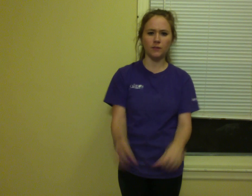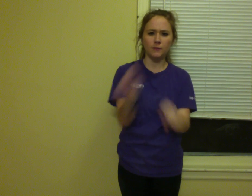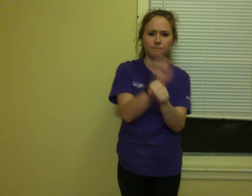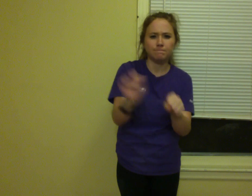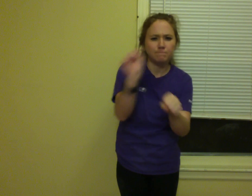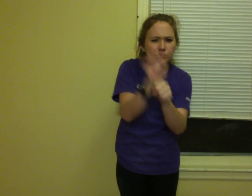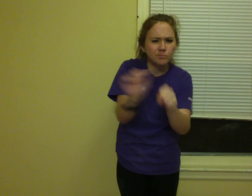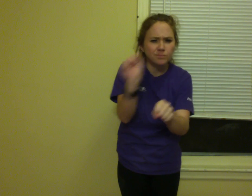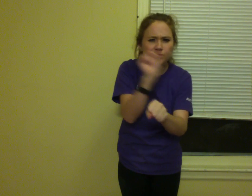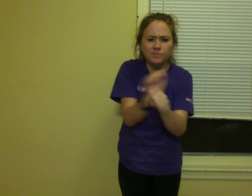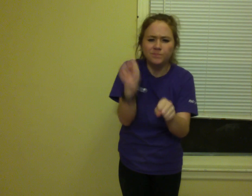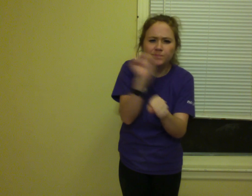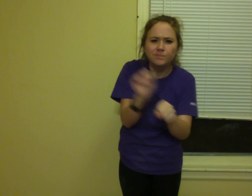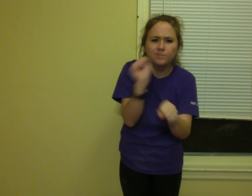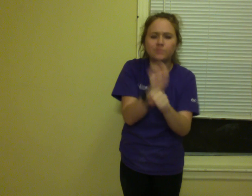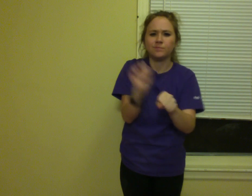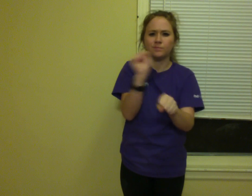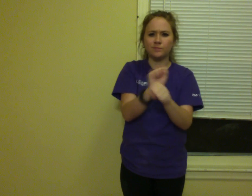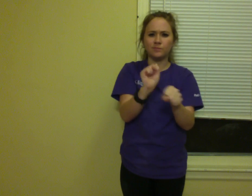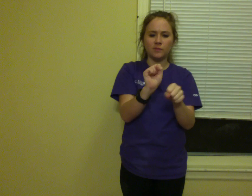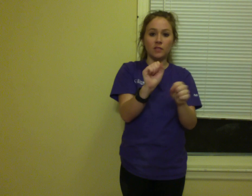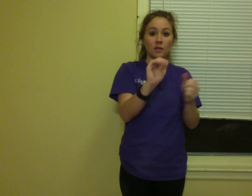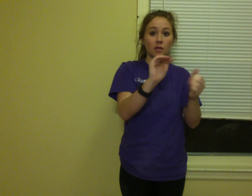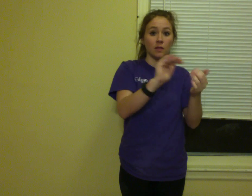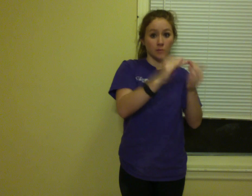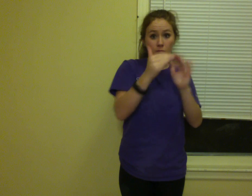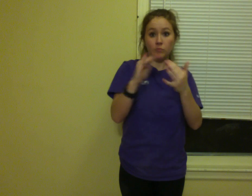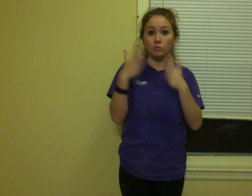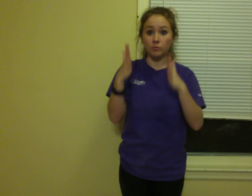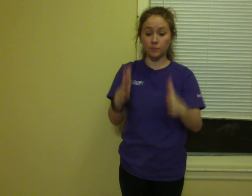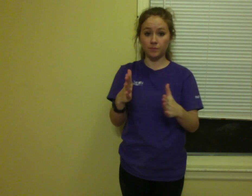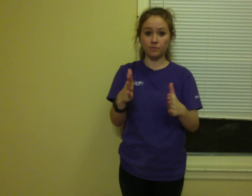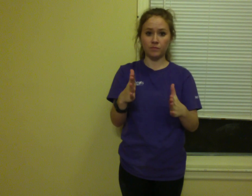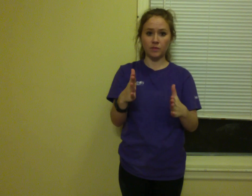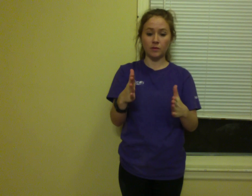at it, the citizens of any community can achieve democracy.